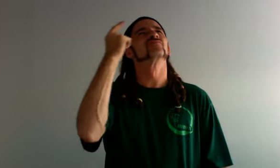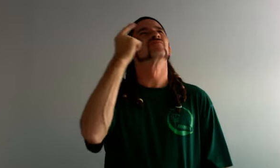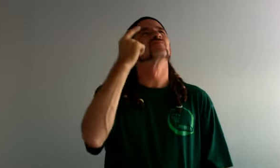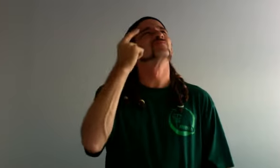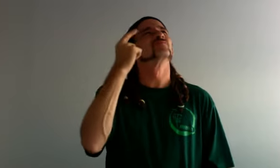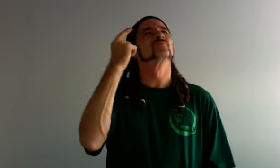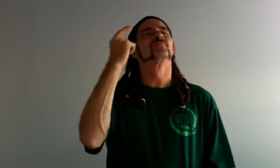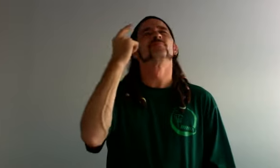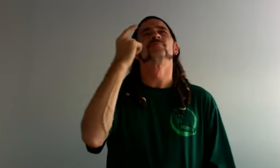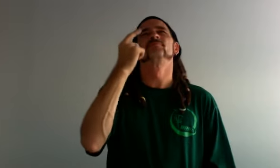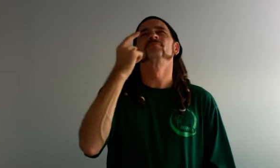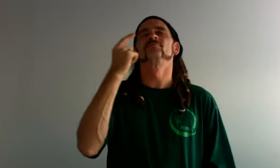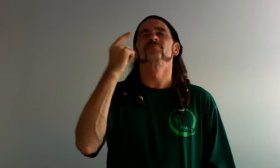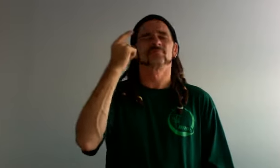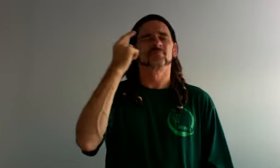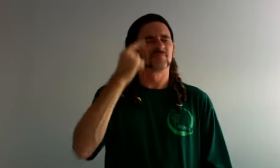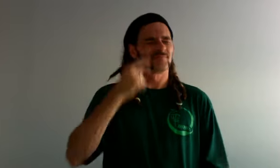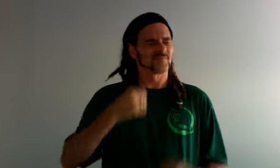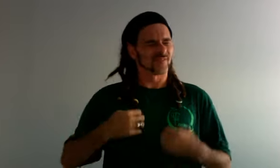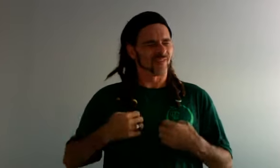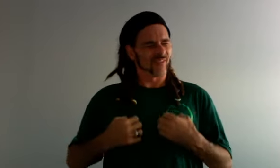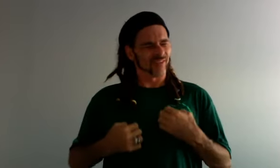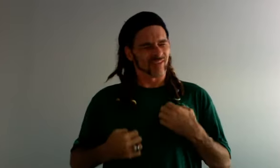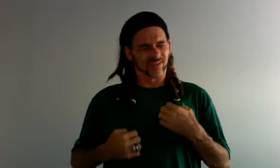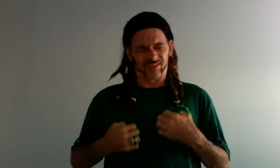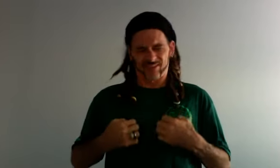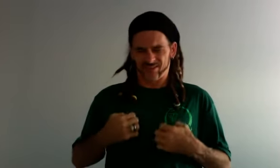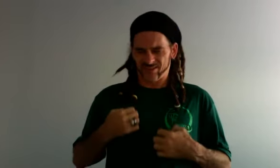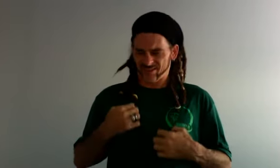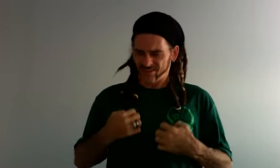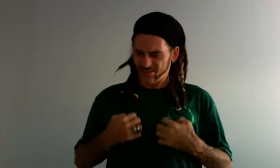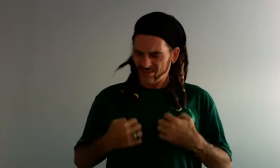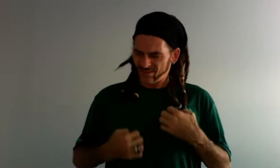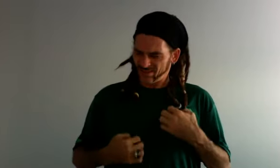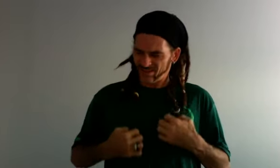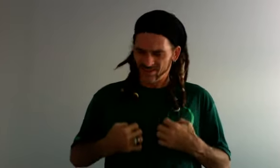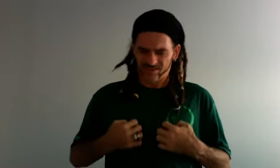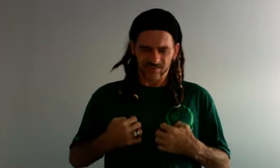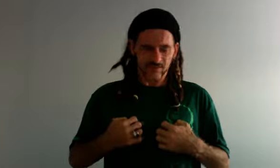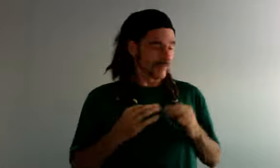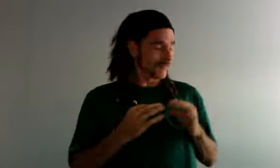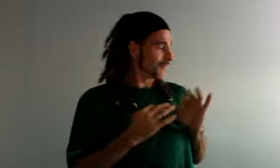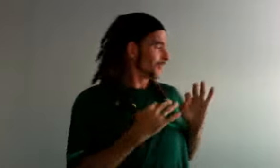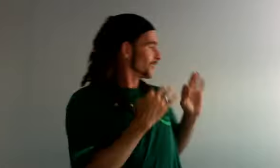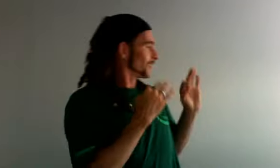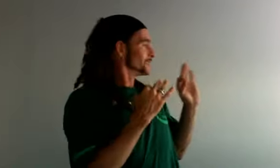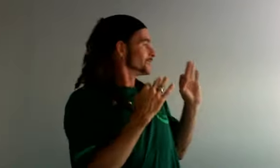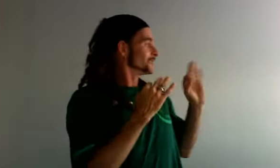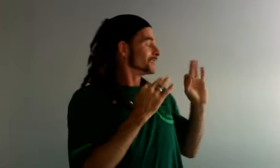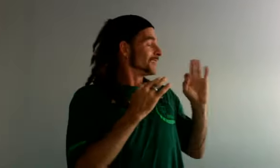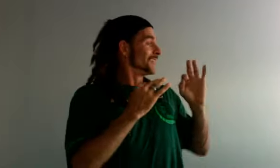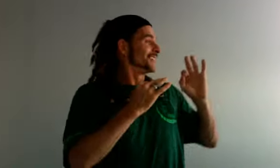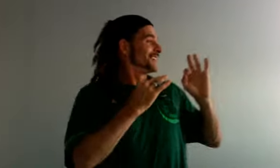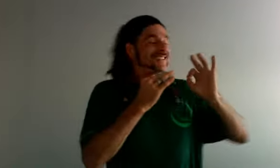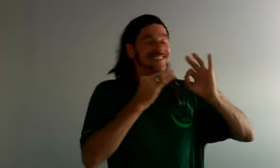as a person, and not only to renounce and to become a hermit from that lifestyle, but to actually take an opposition